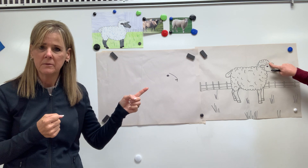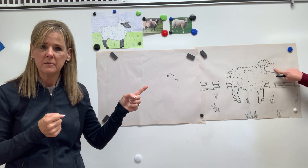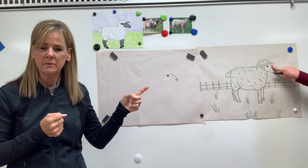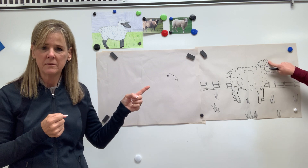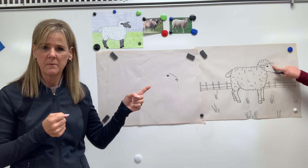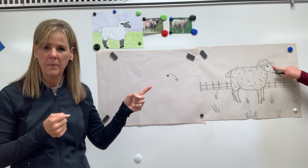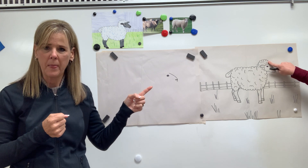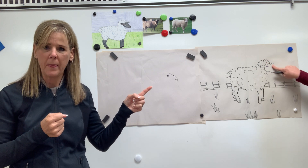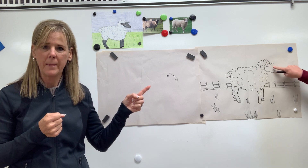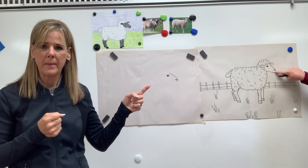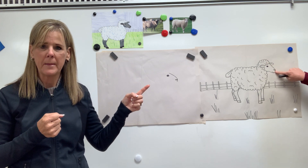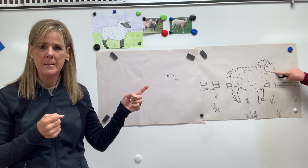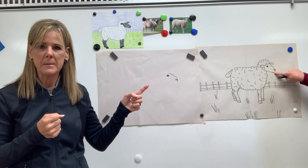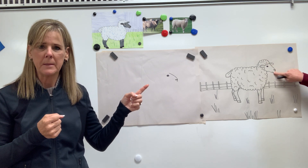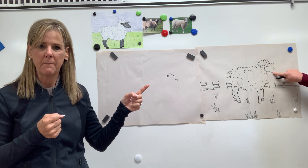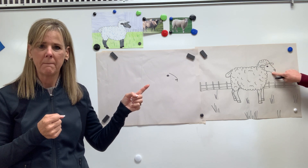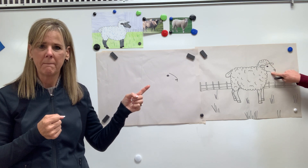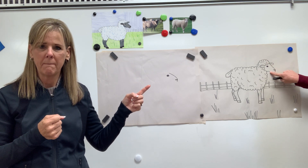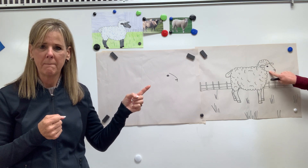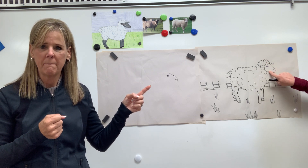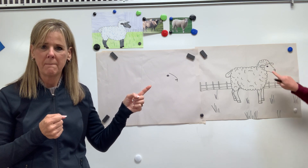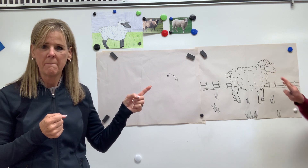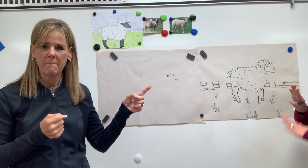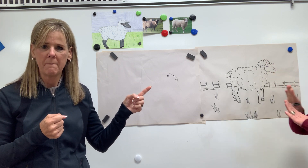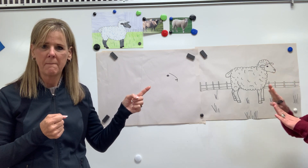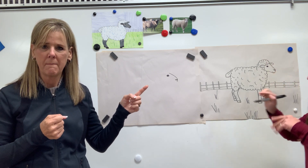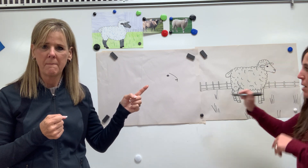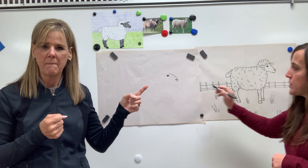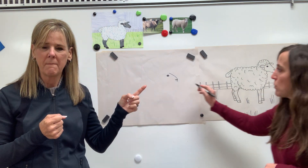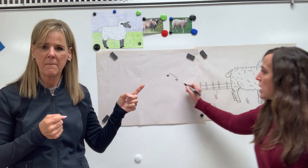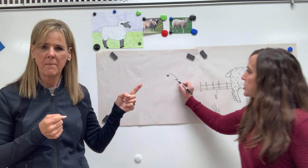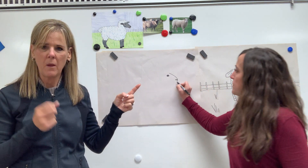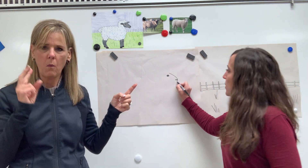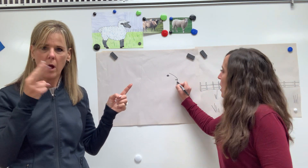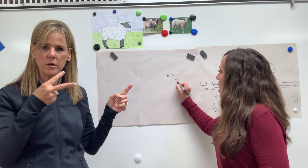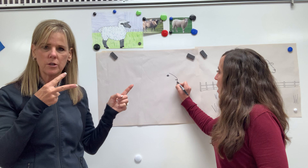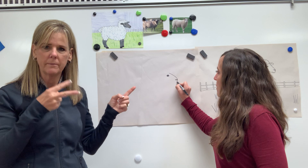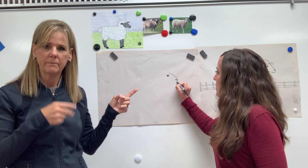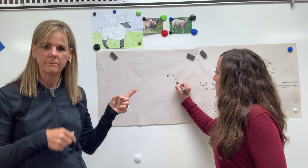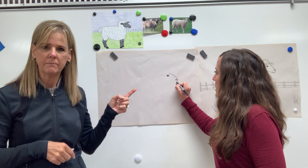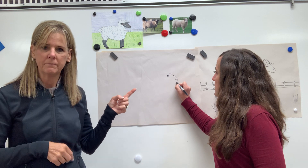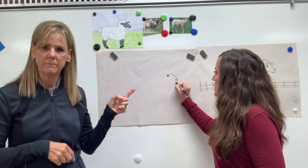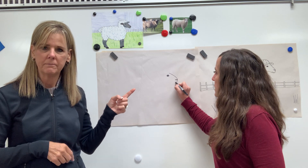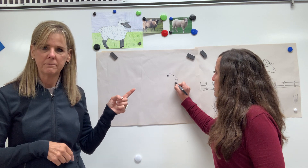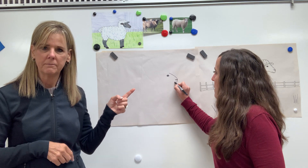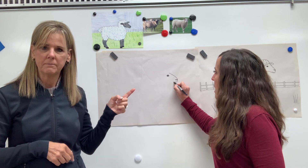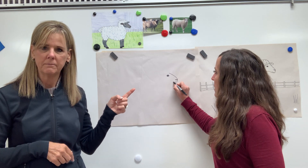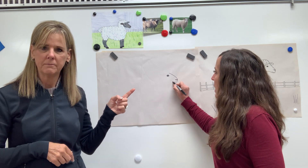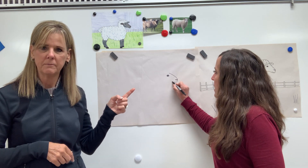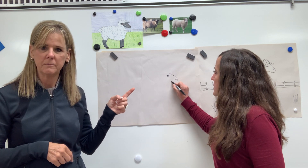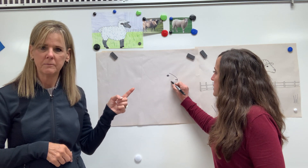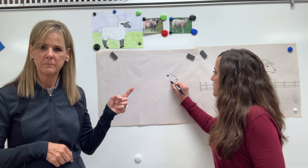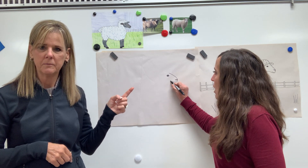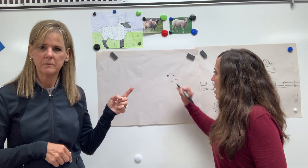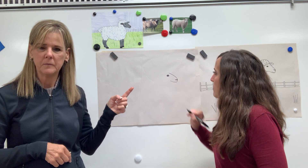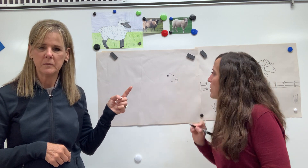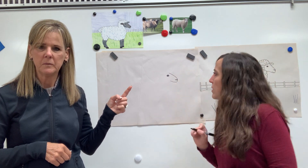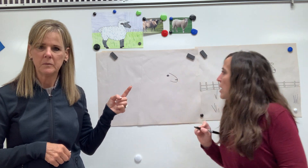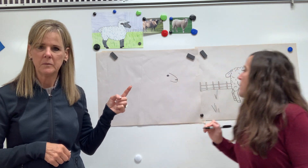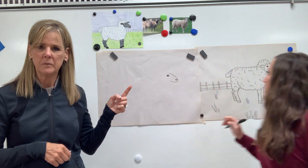top line that we made. We're gonna make it slant back, and it's gonna stop. So watch. I'm gonna make it slant back and stop,